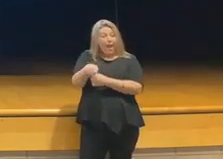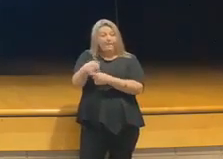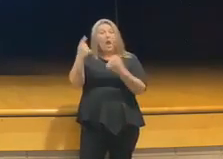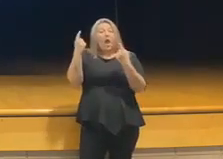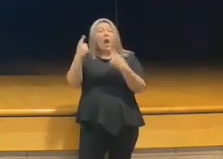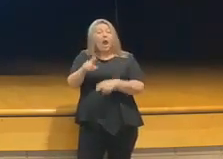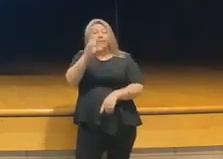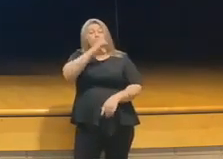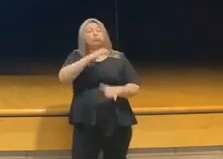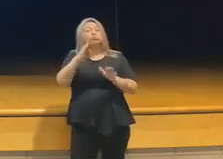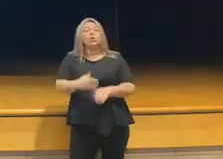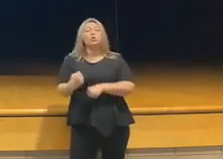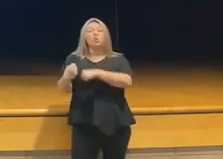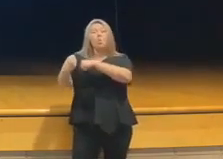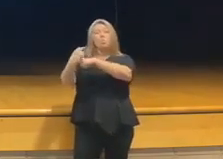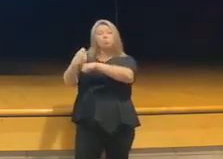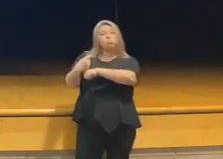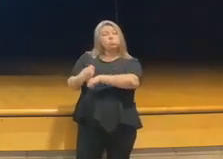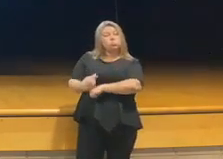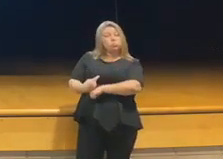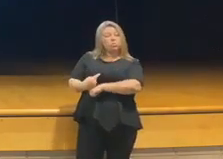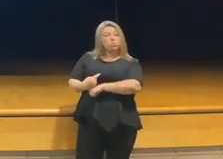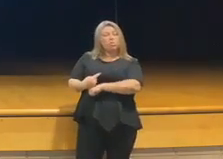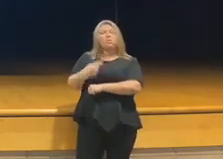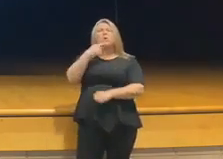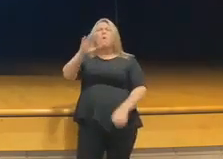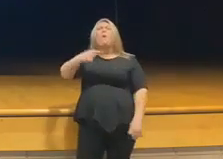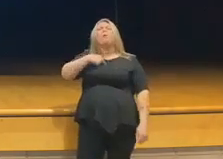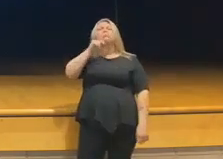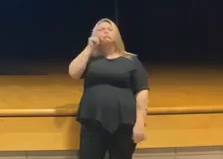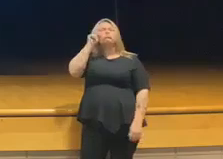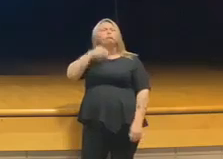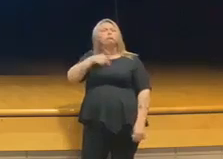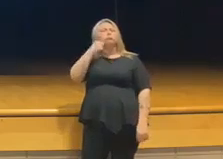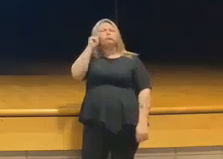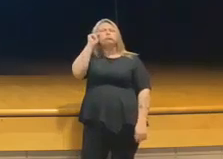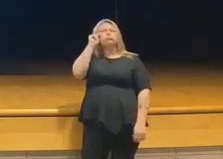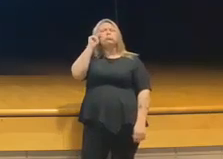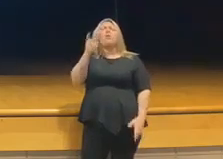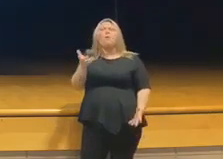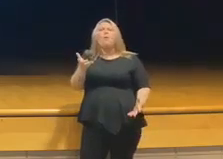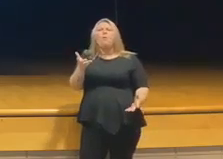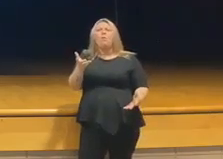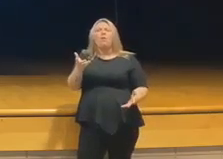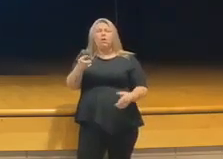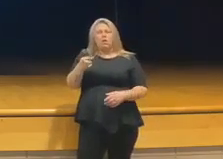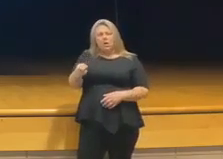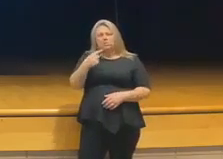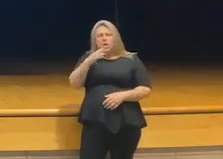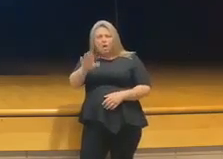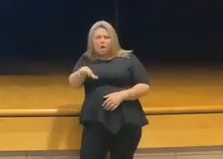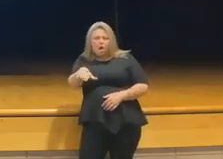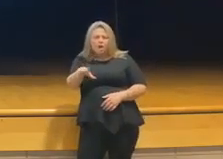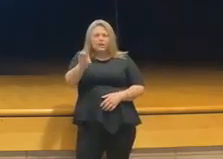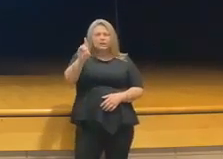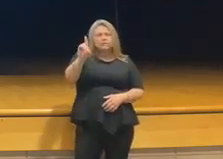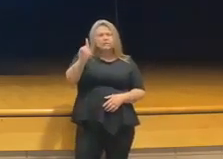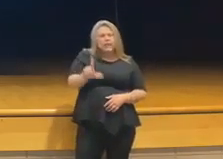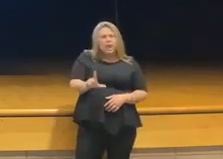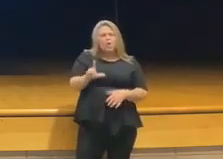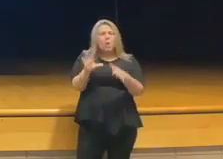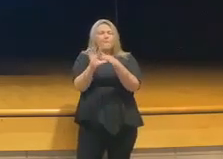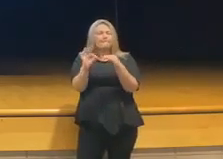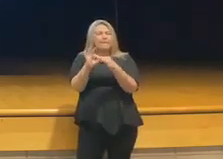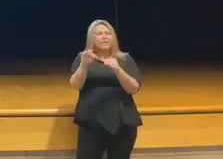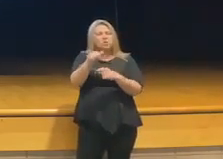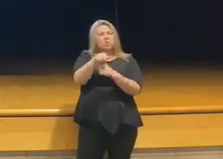stranger who said he was 15, and he asked her to download a messaging